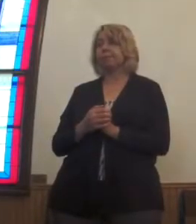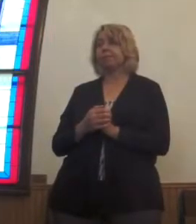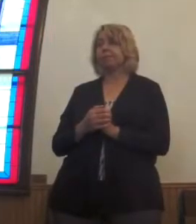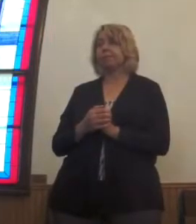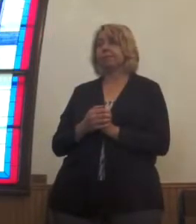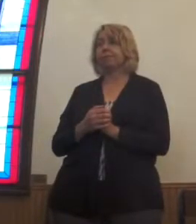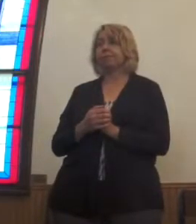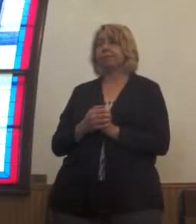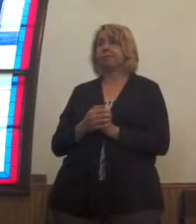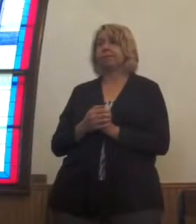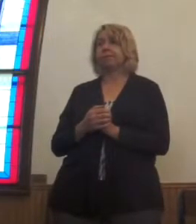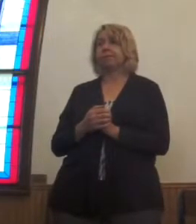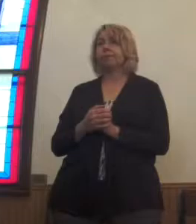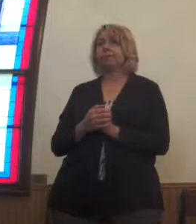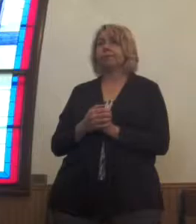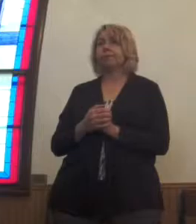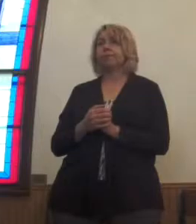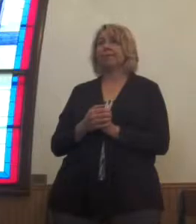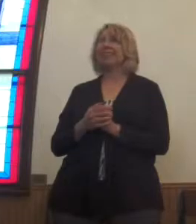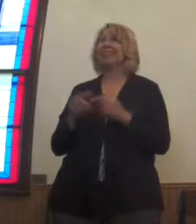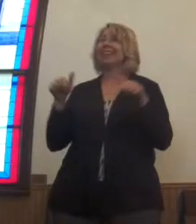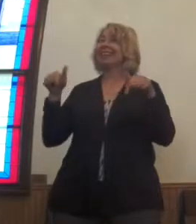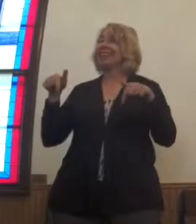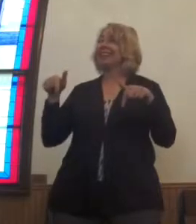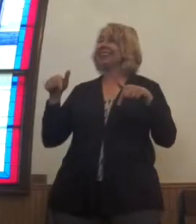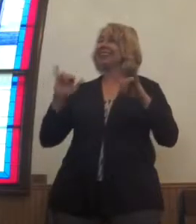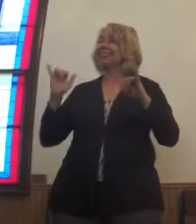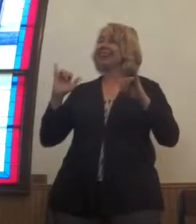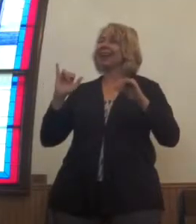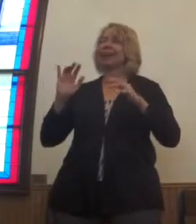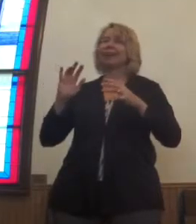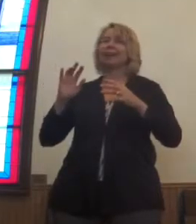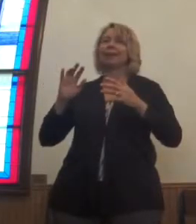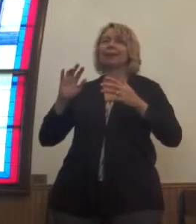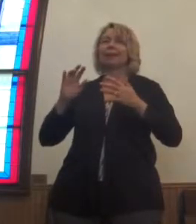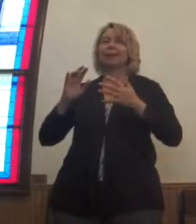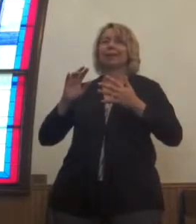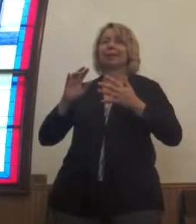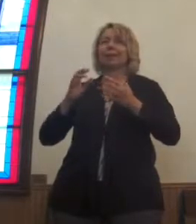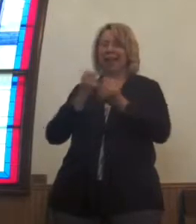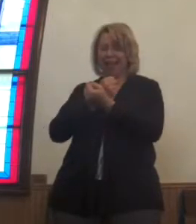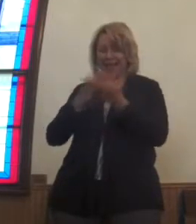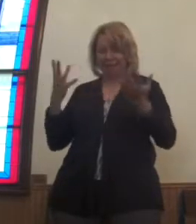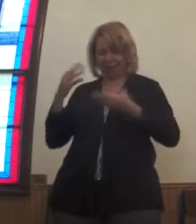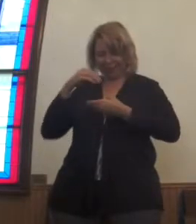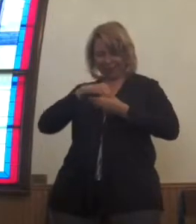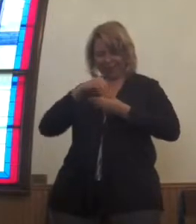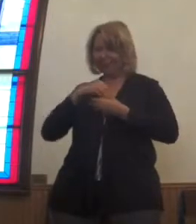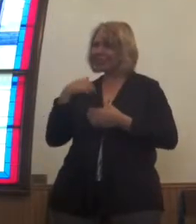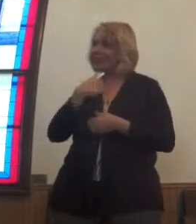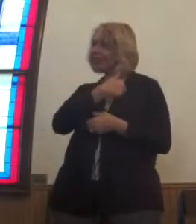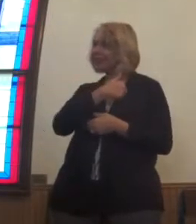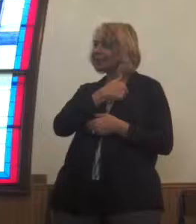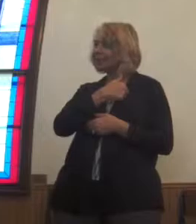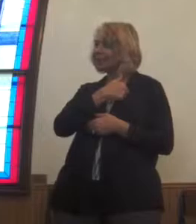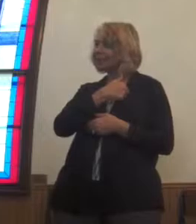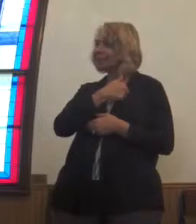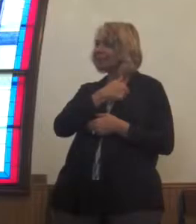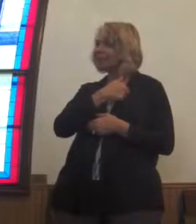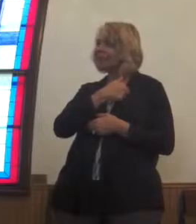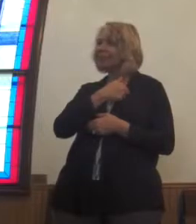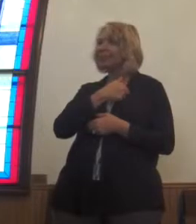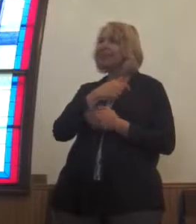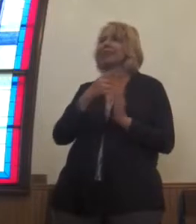we're speaking of the pure air, the pure water, the pure gold that is that absence of the purity in any